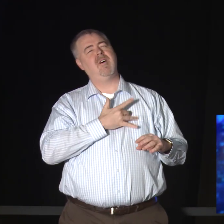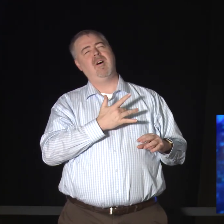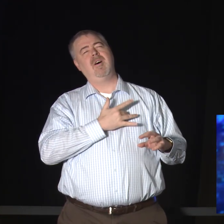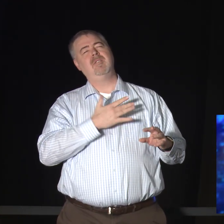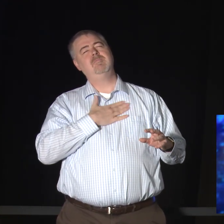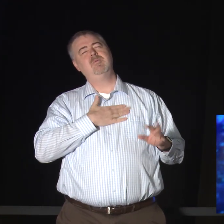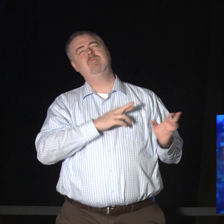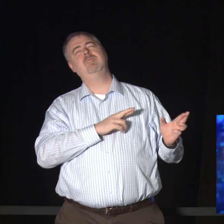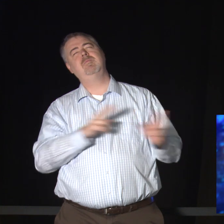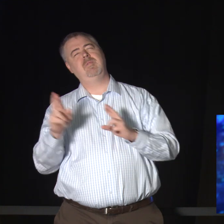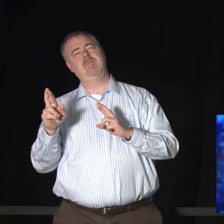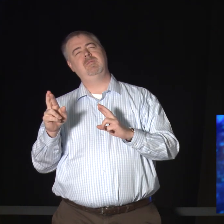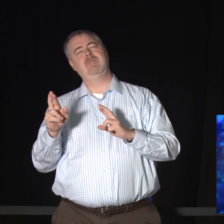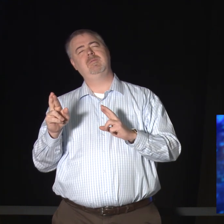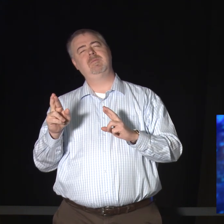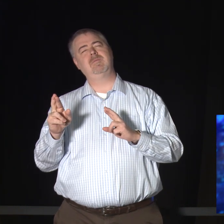hearts.